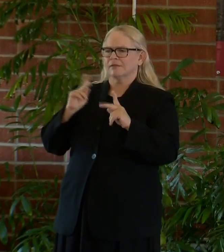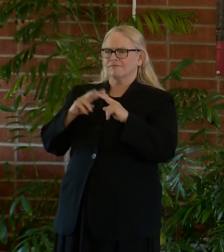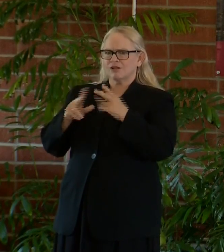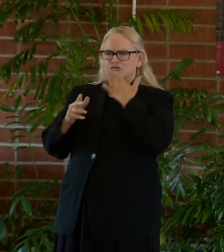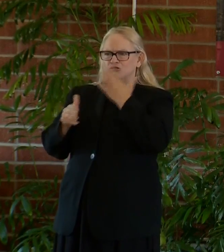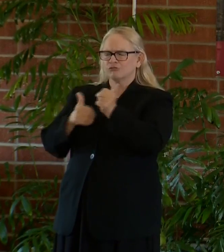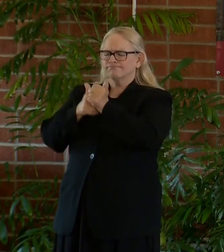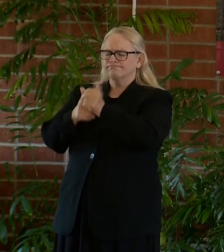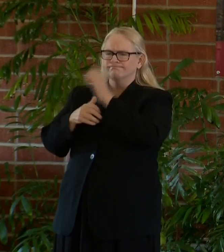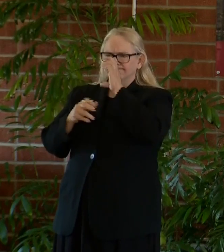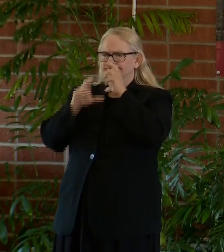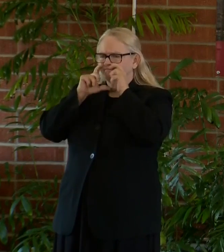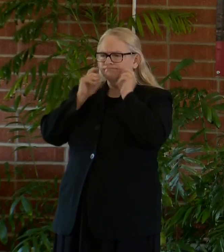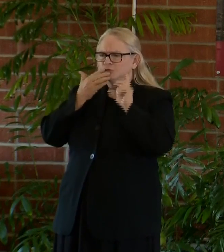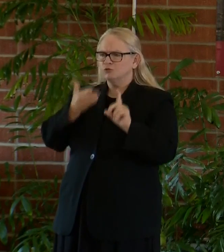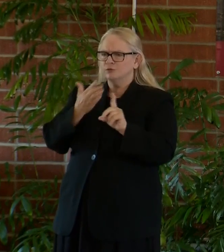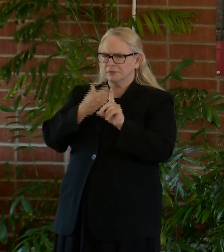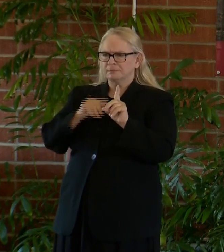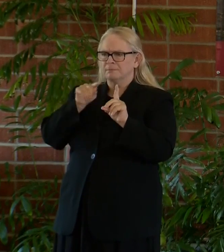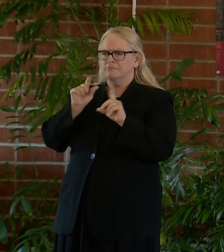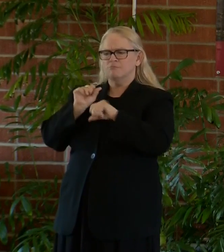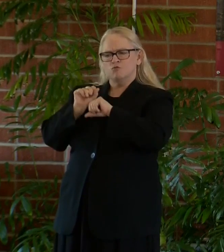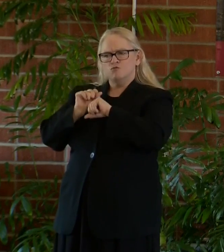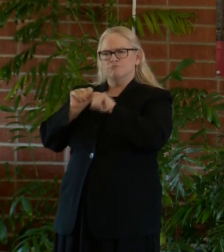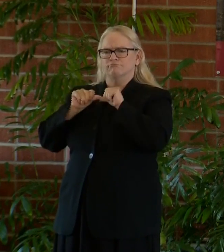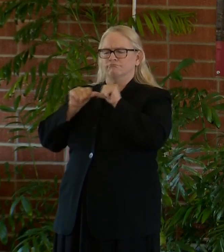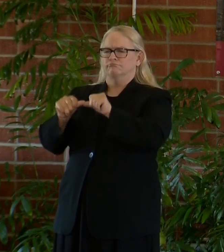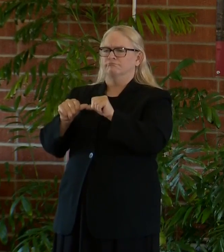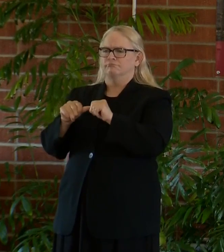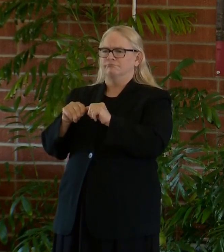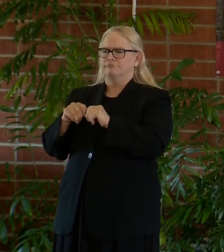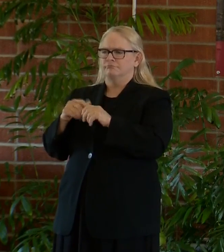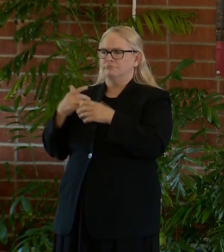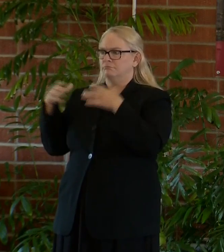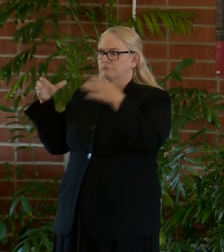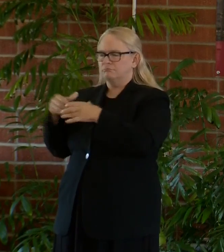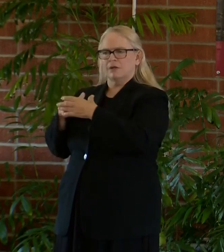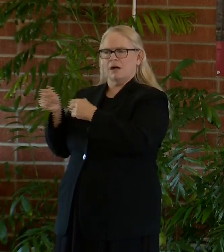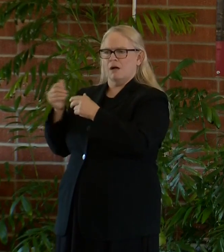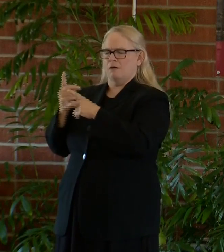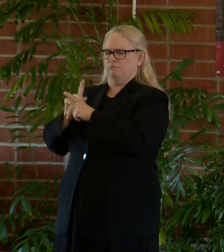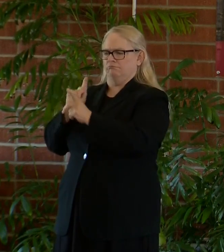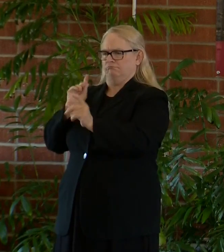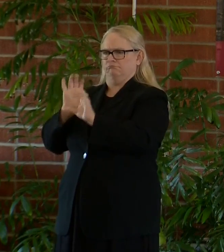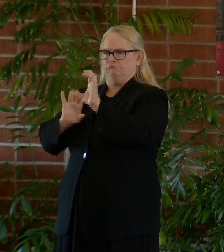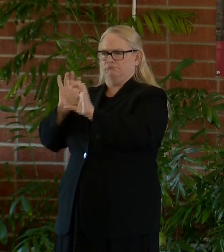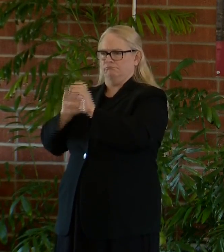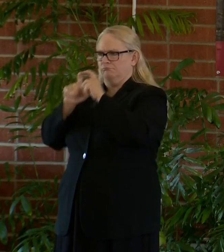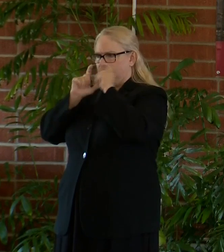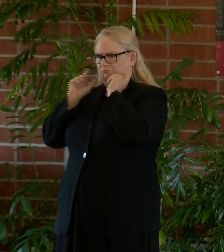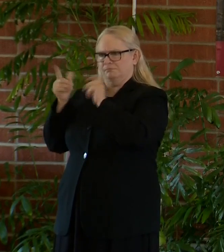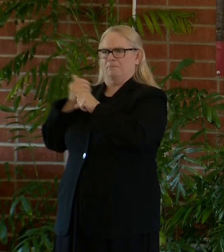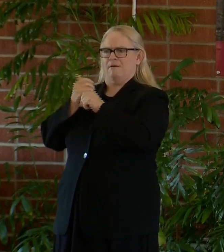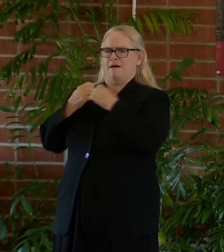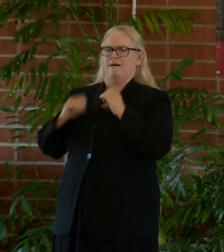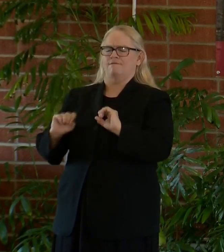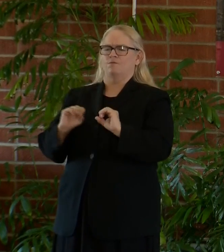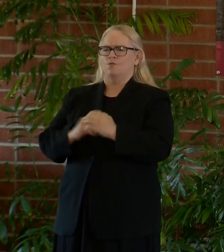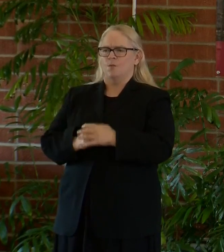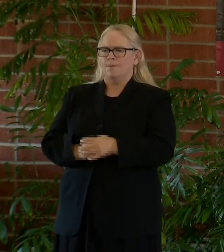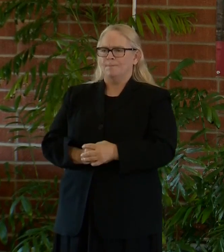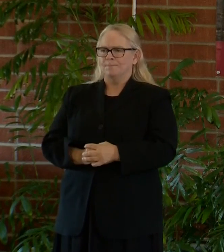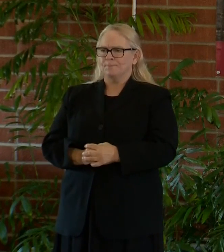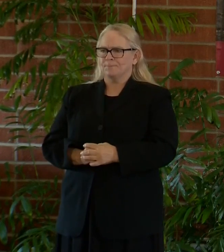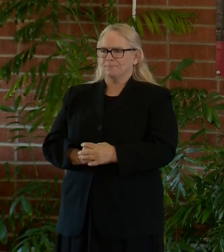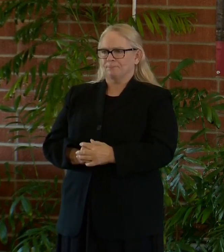coverings at work, not be as vigilant when they're home with friends and family. And